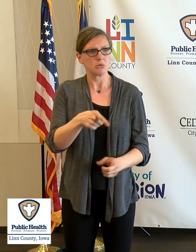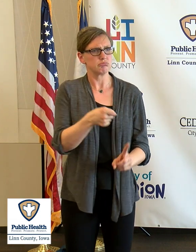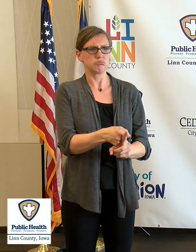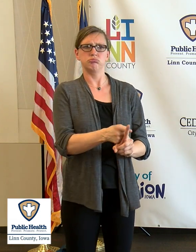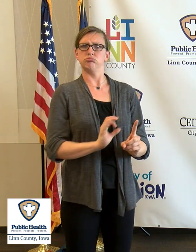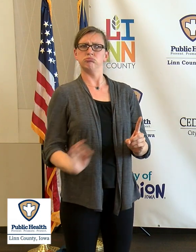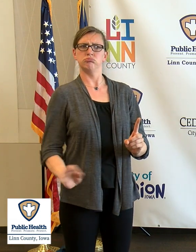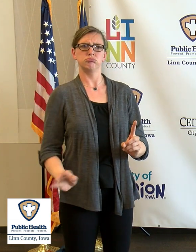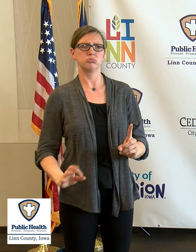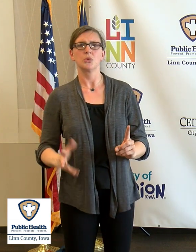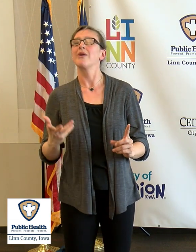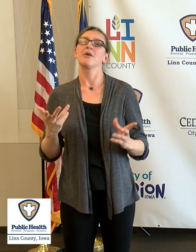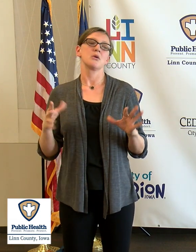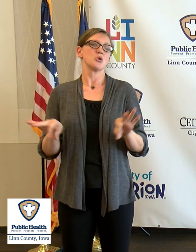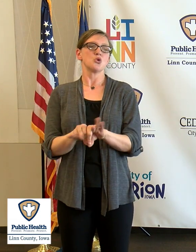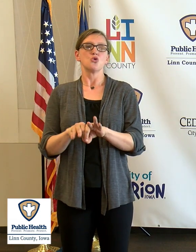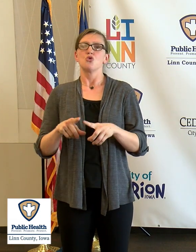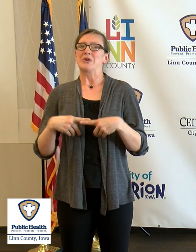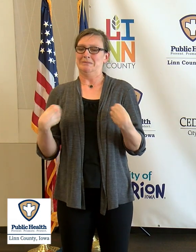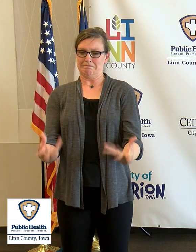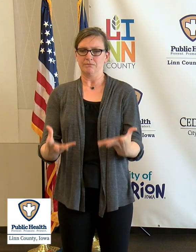to impacted communities.